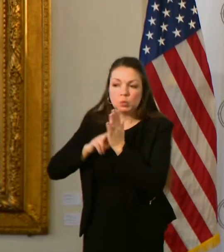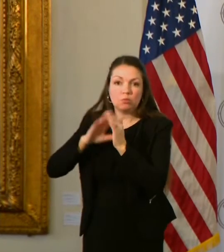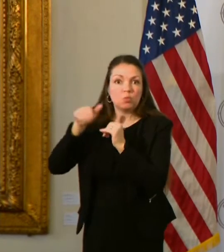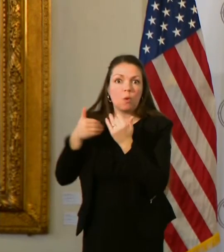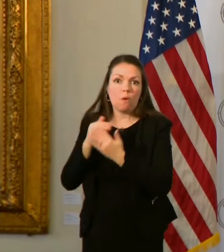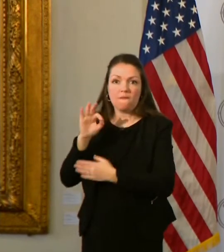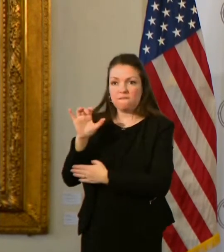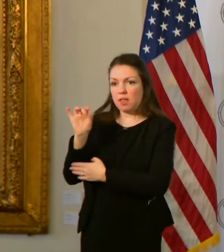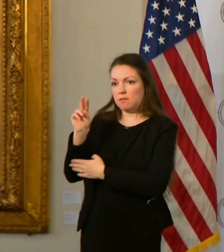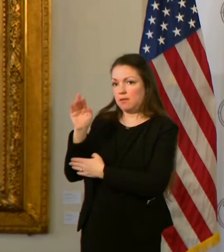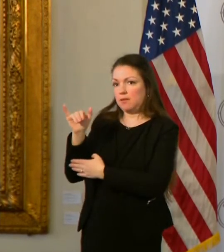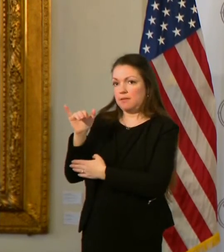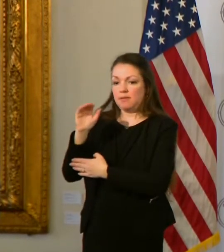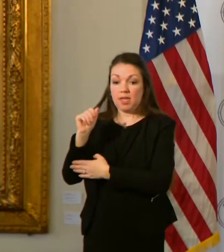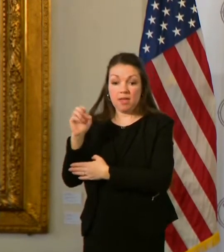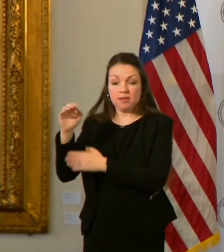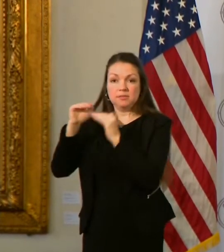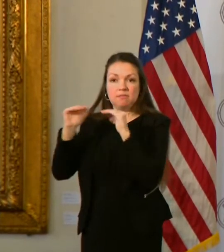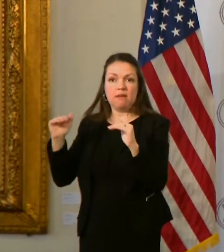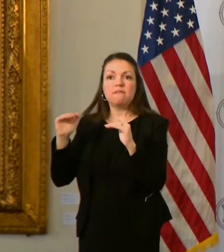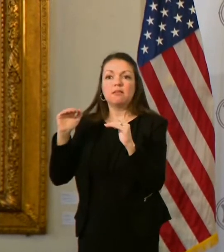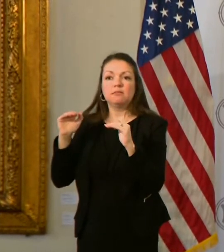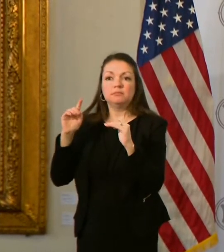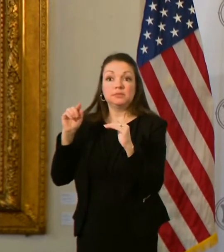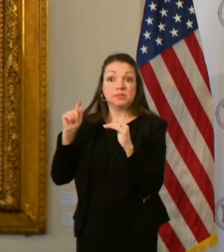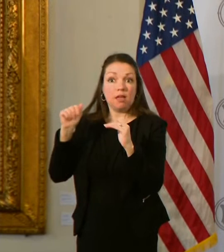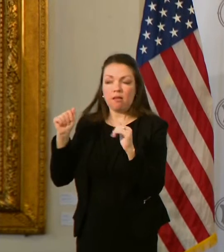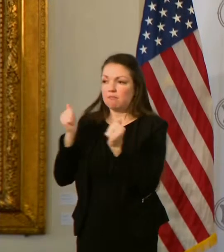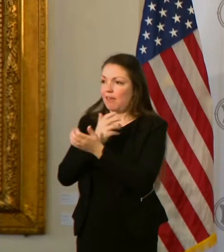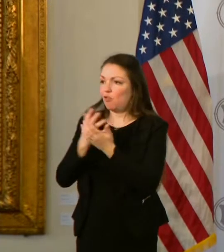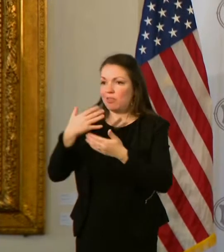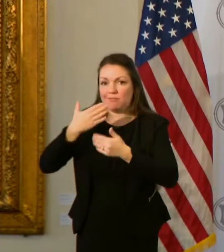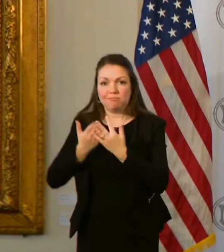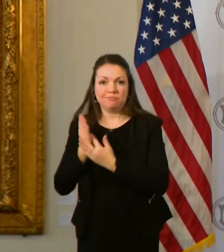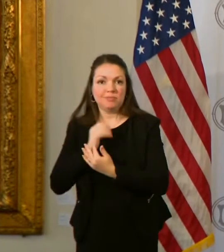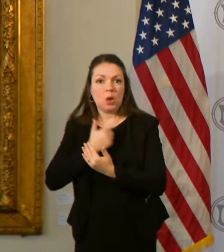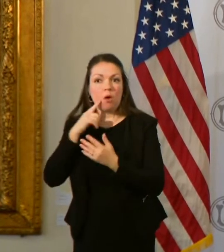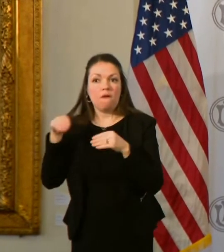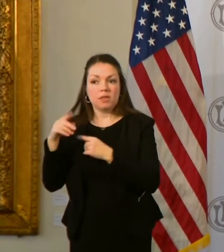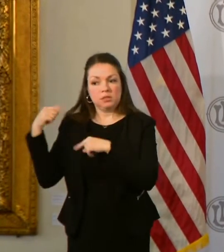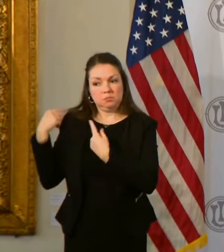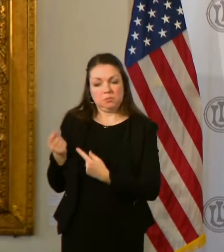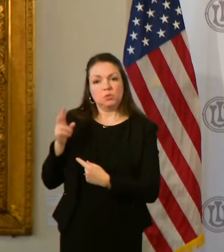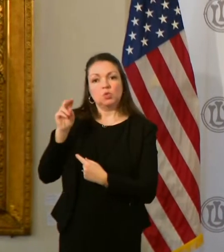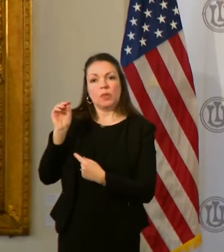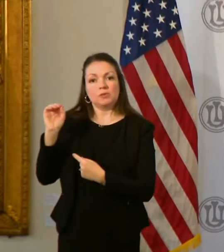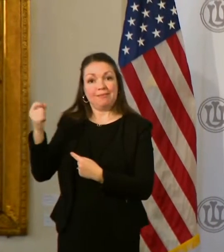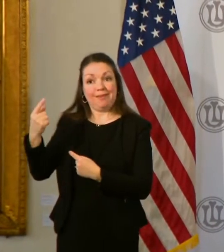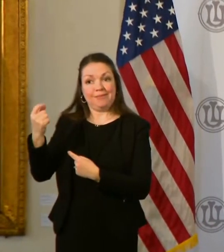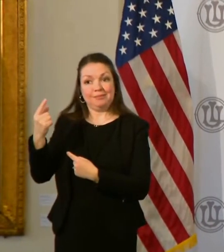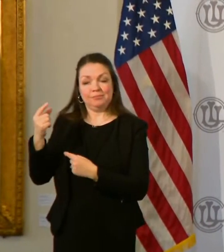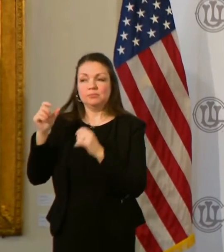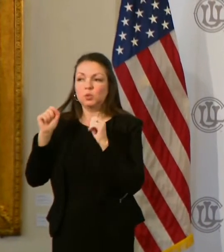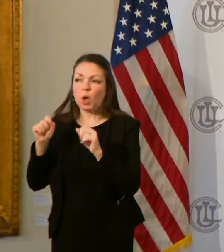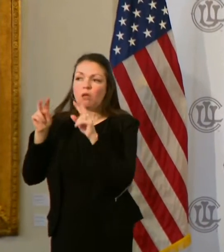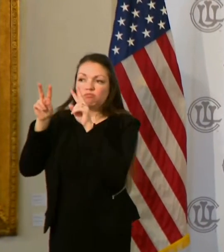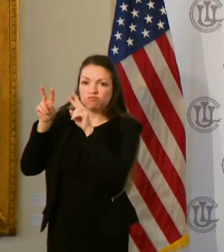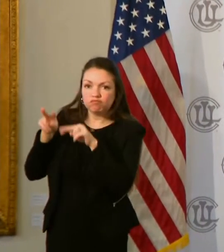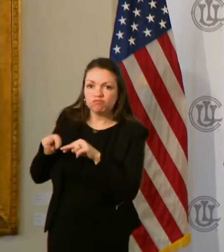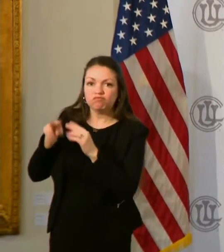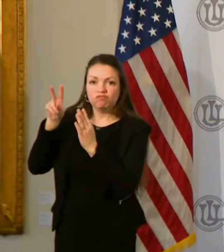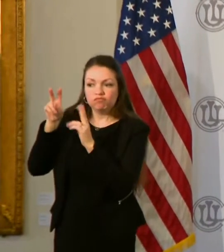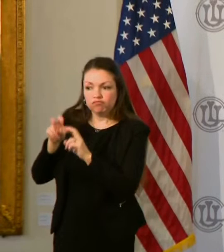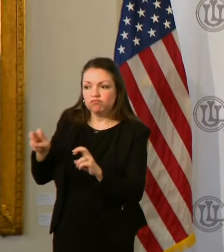that has come from our office going all the way back to 2011. What we also realize is